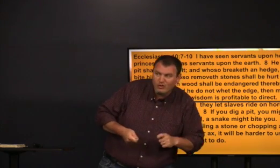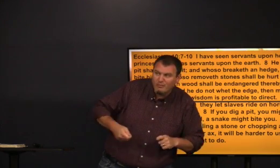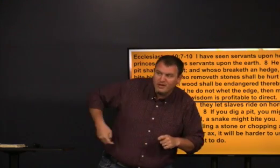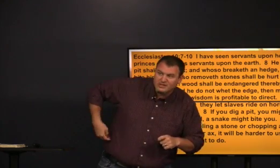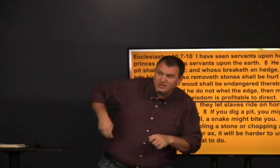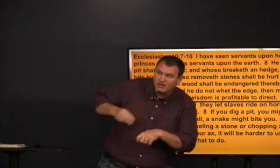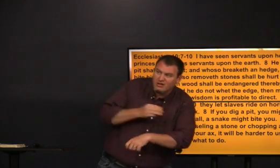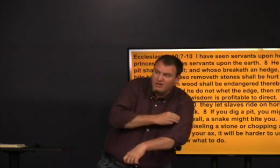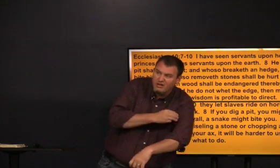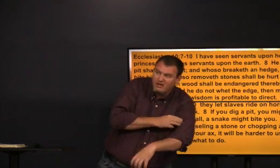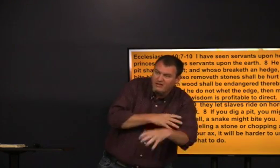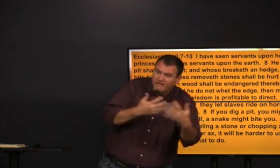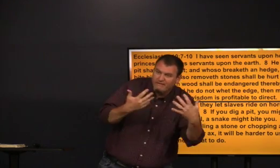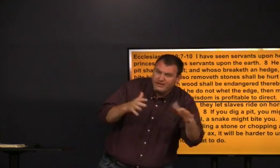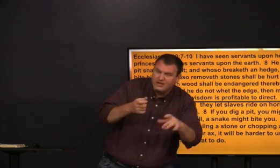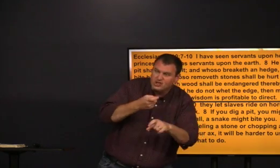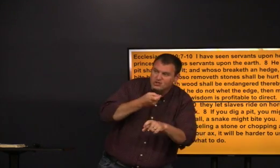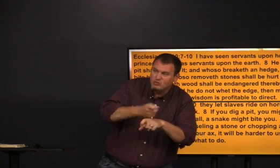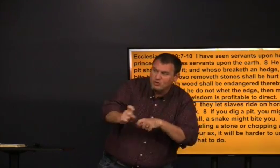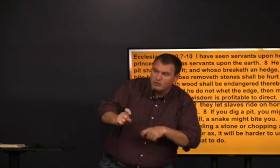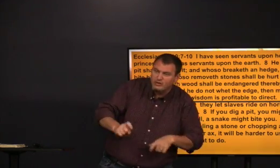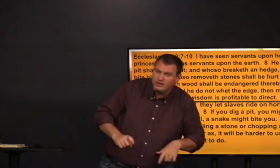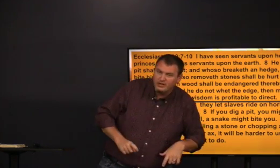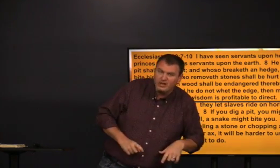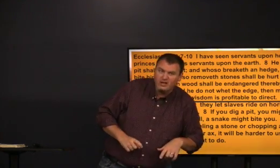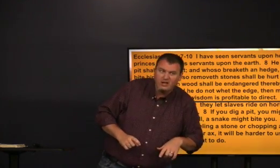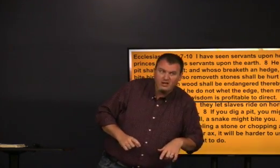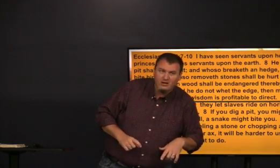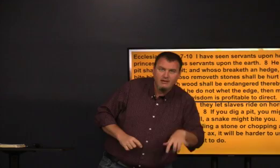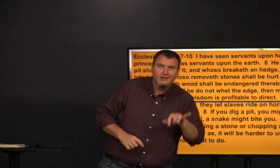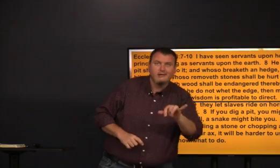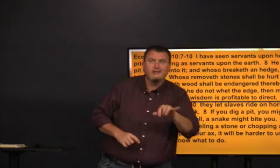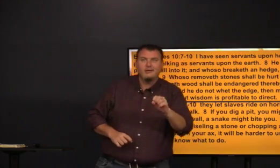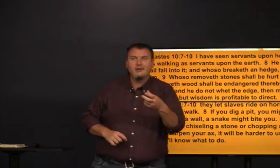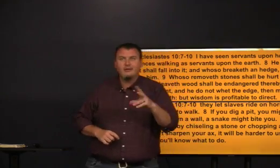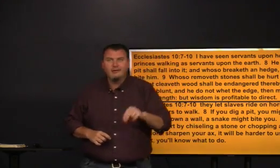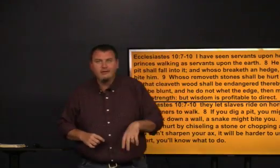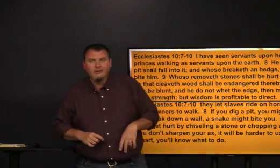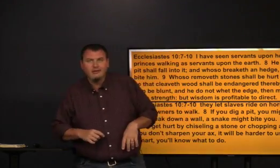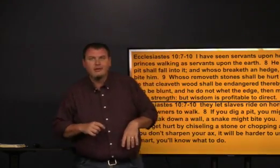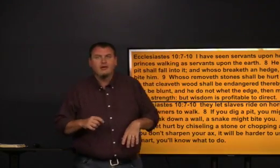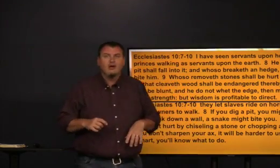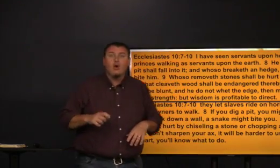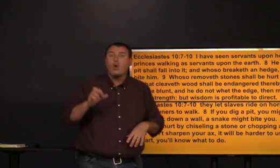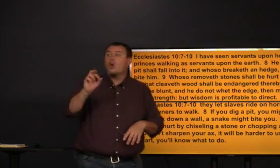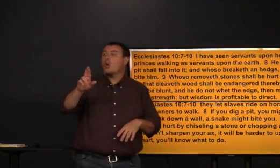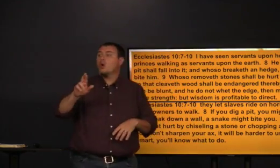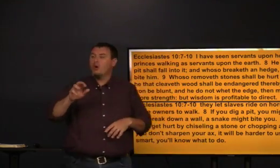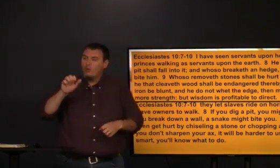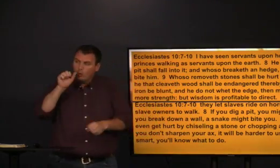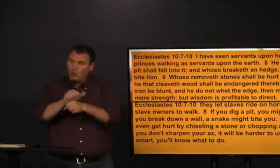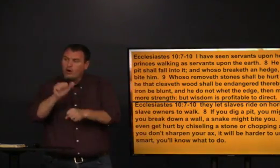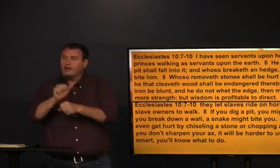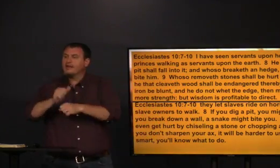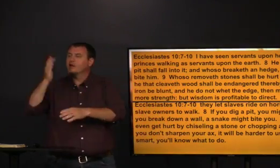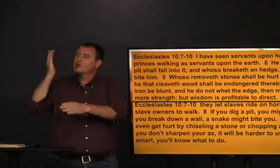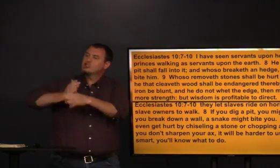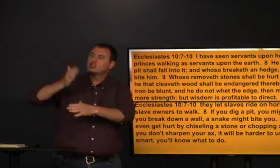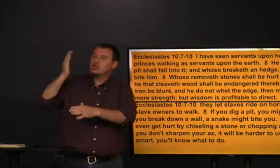Tore muscle. Finished. Ruined. Oh no. Or working.